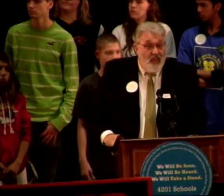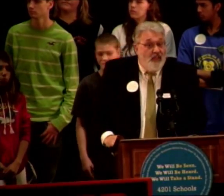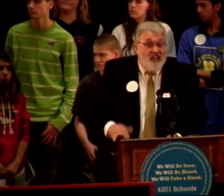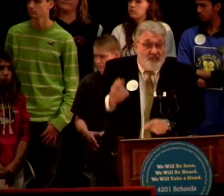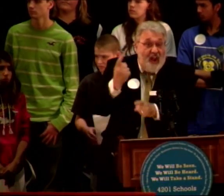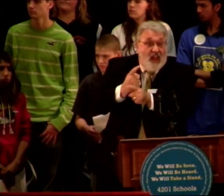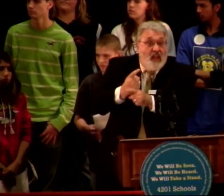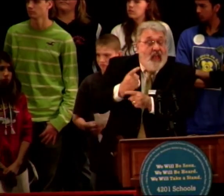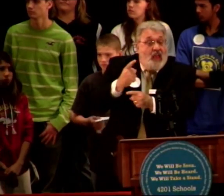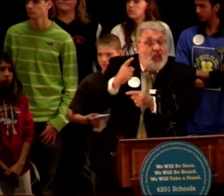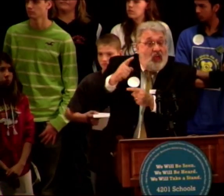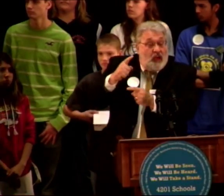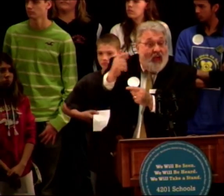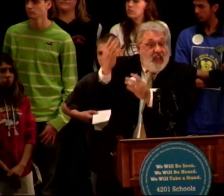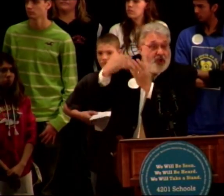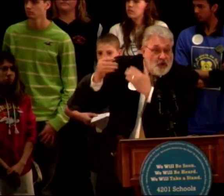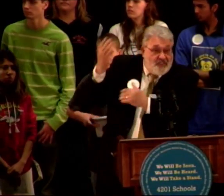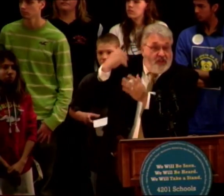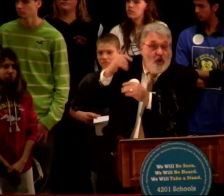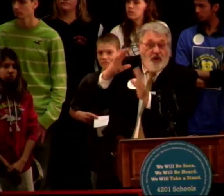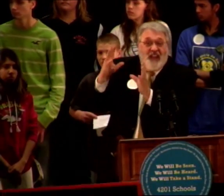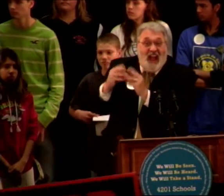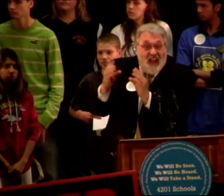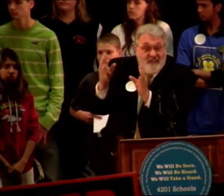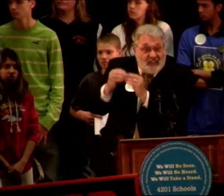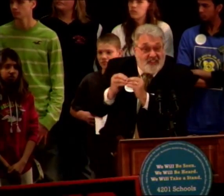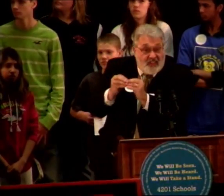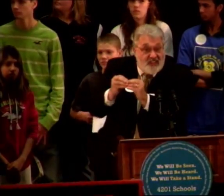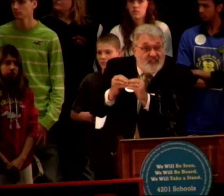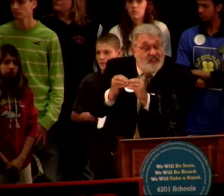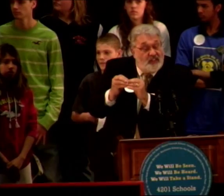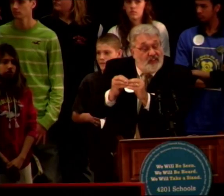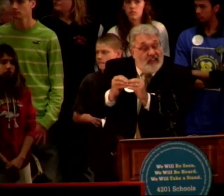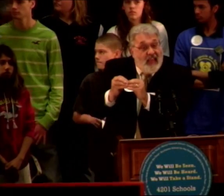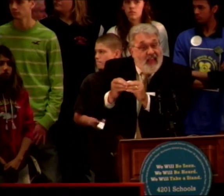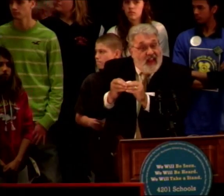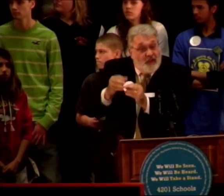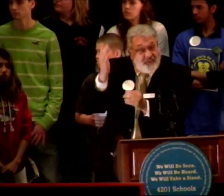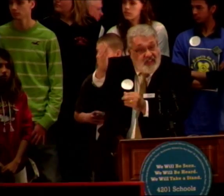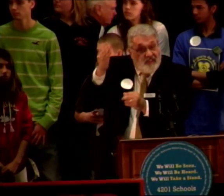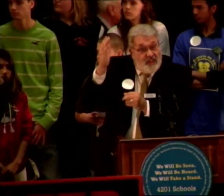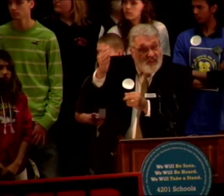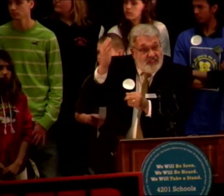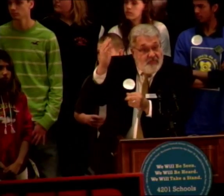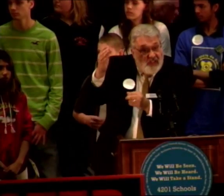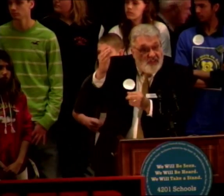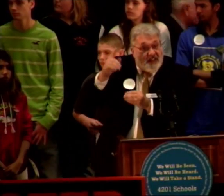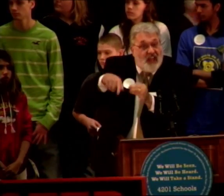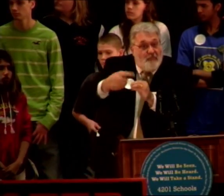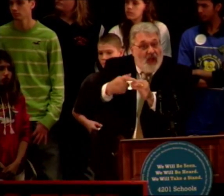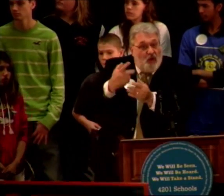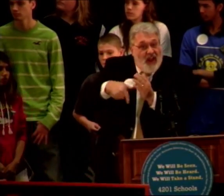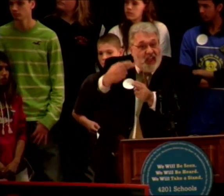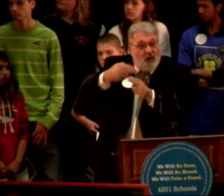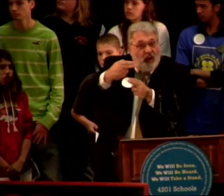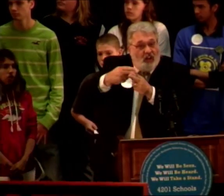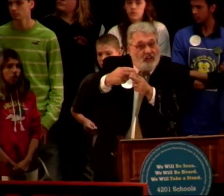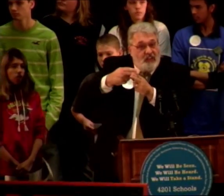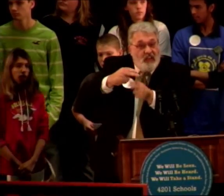That's right. I used to go to conferences and I used to give little speeches about what I call